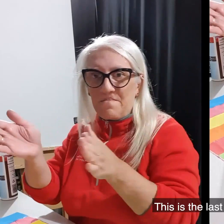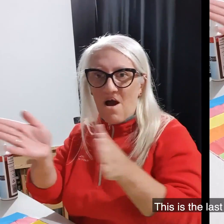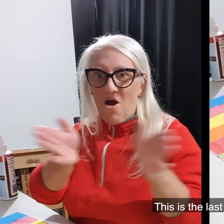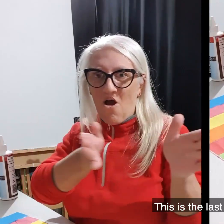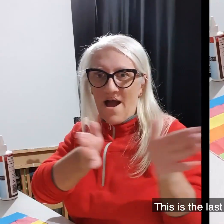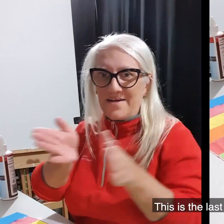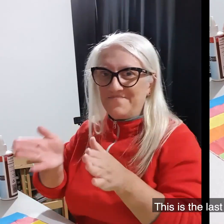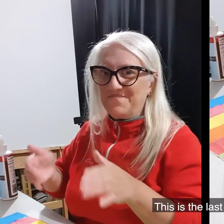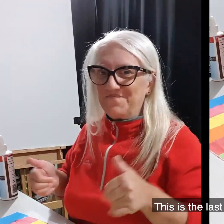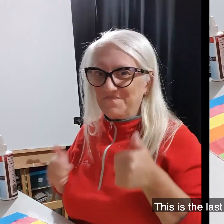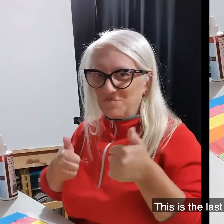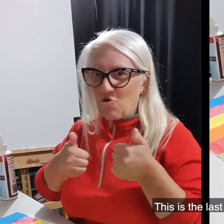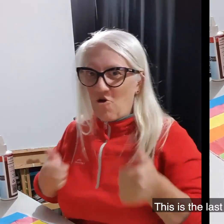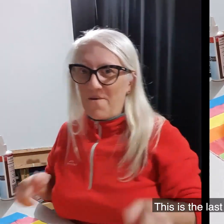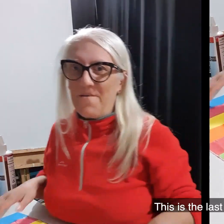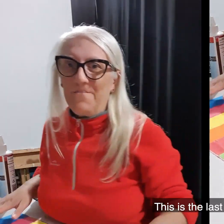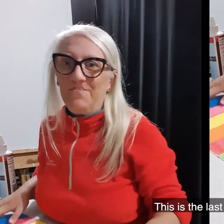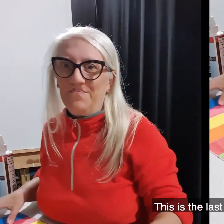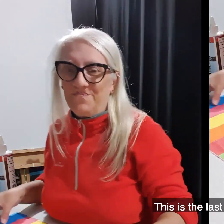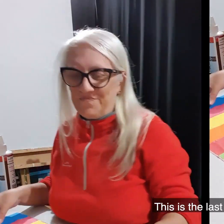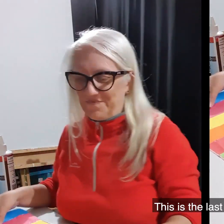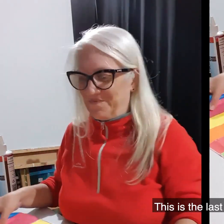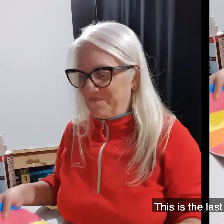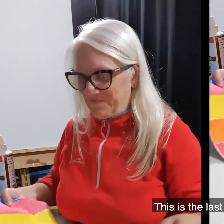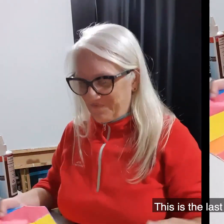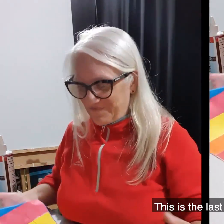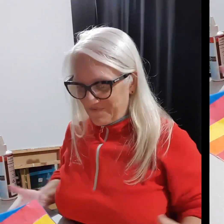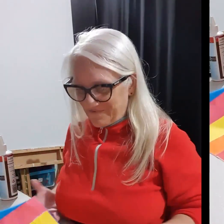This is the last one. Bye.